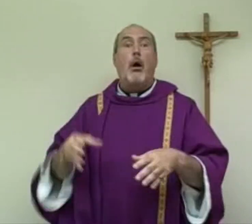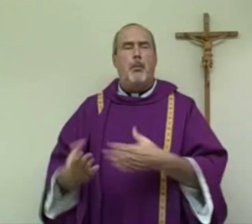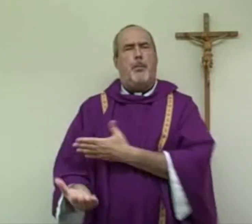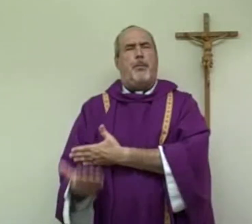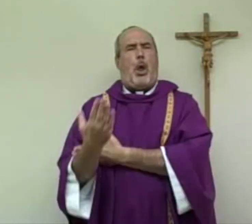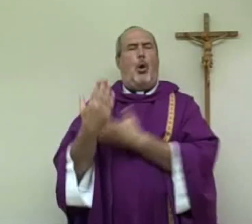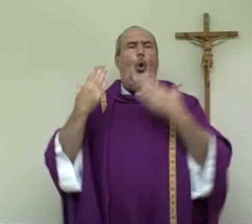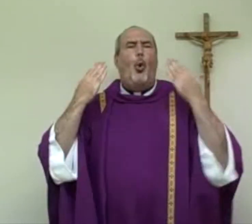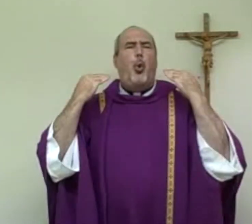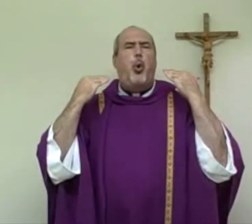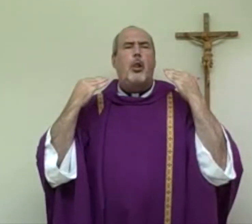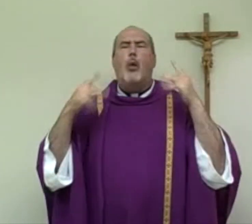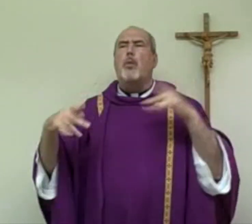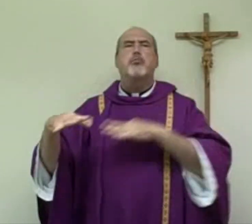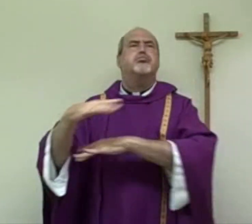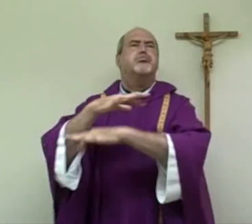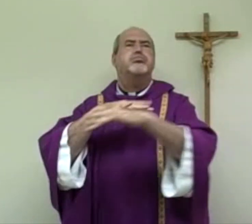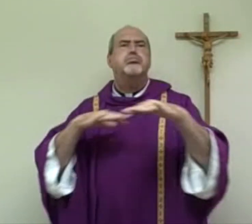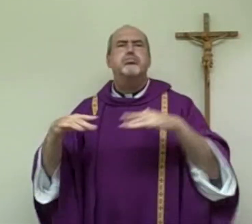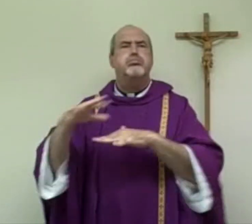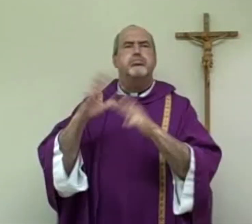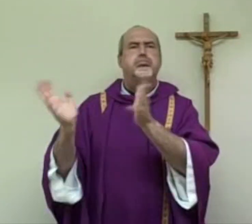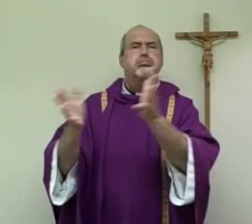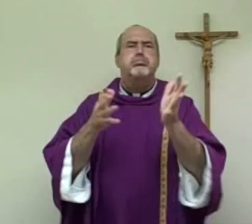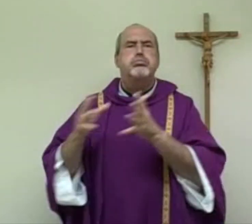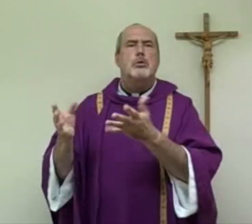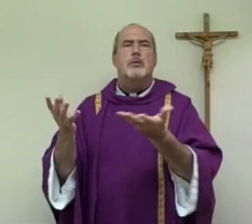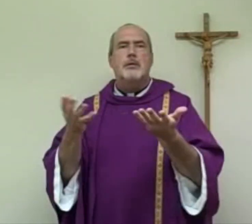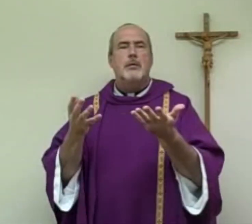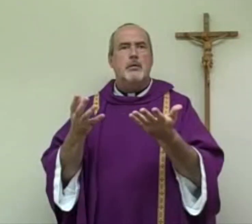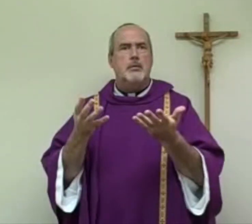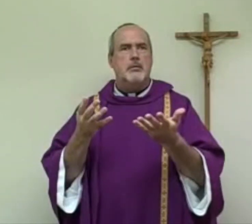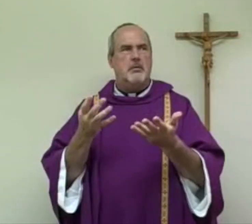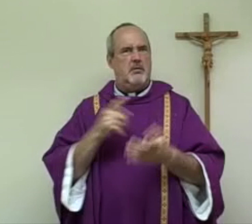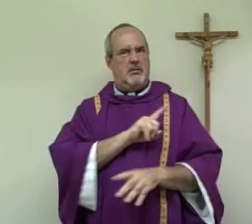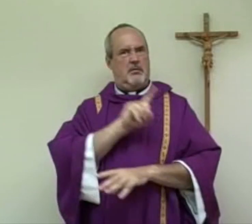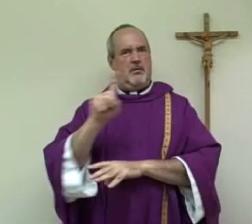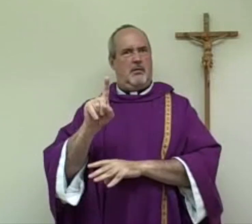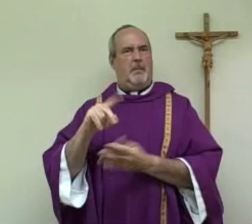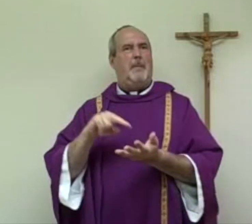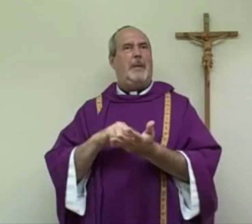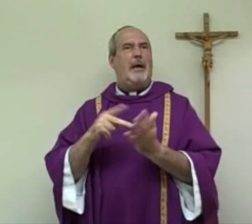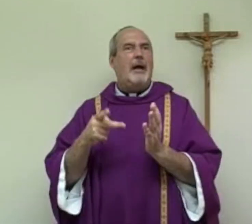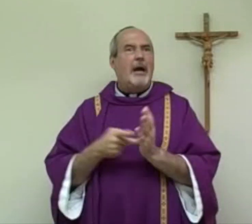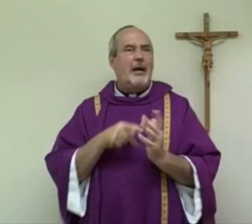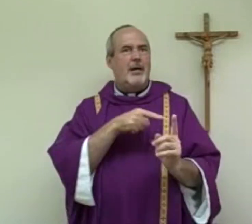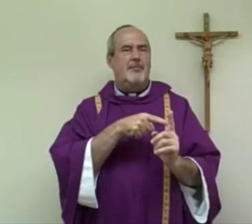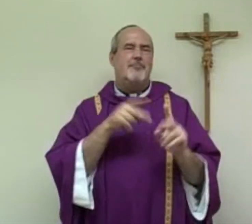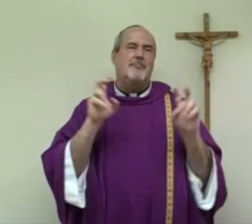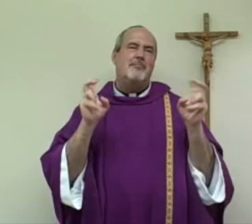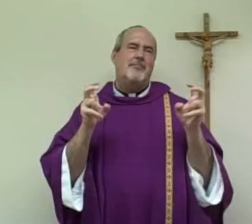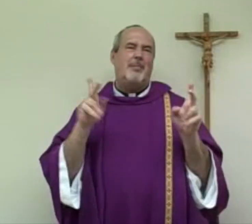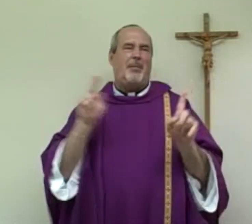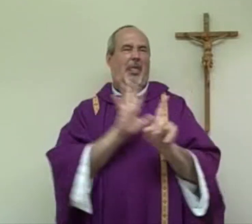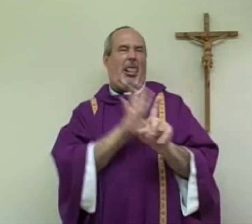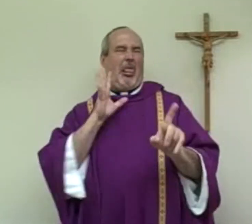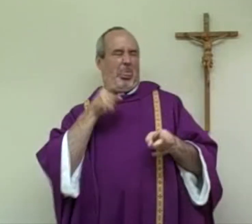have to understand that most people would go to the well early in the morning when it was cooler so they could talk and hang out with each other.